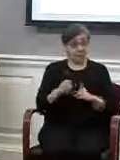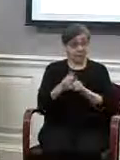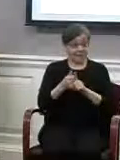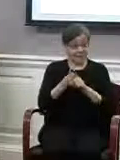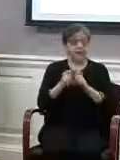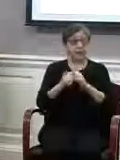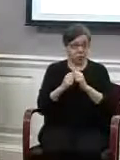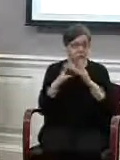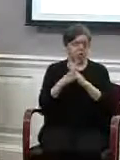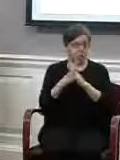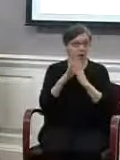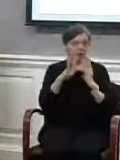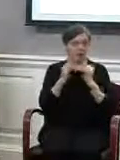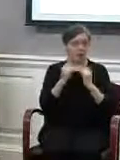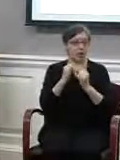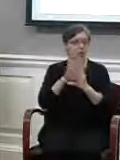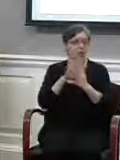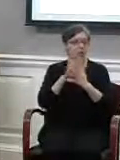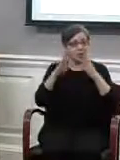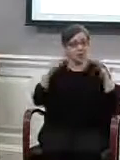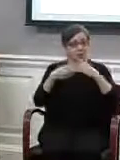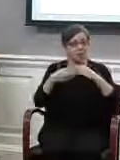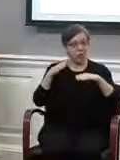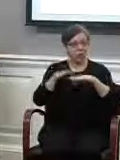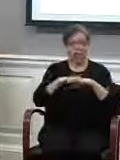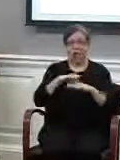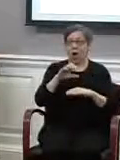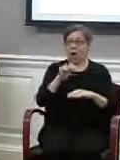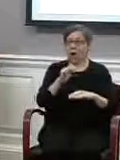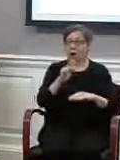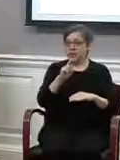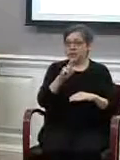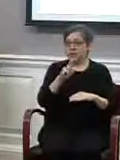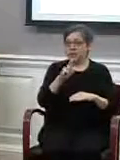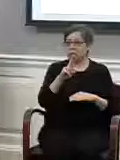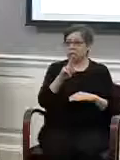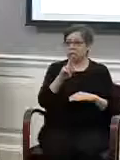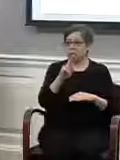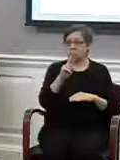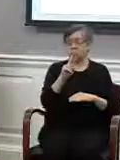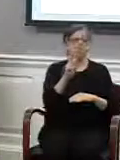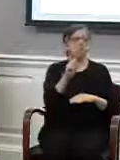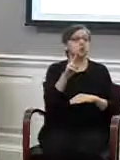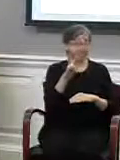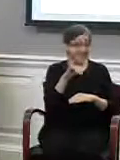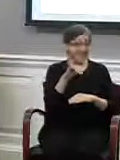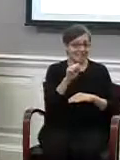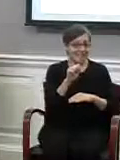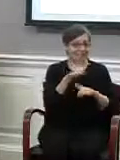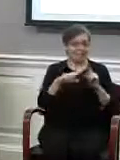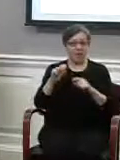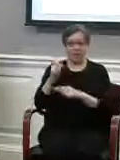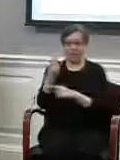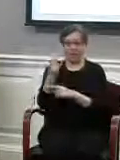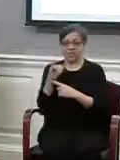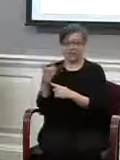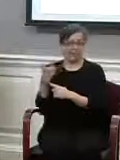schooling to school the Sunnis of Lebanon. But the Shia were excluded from all of these educational